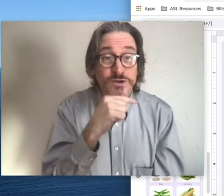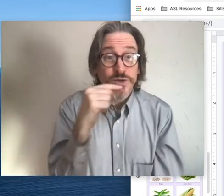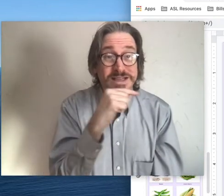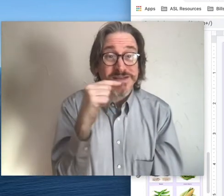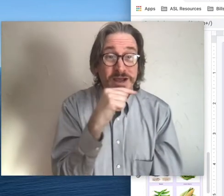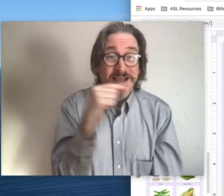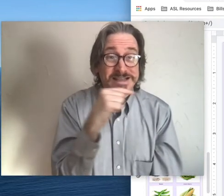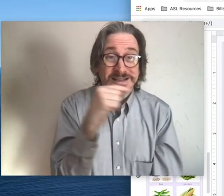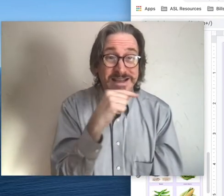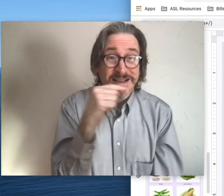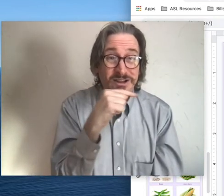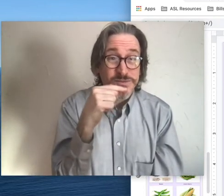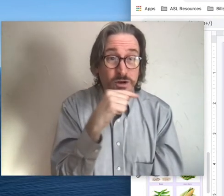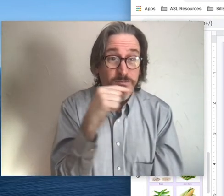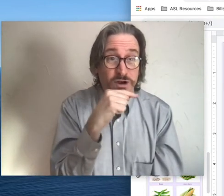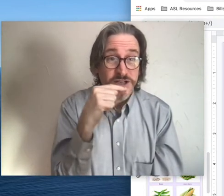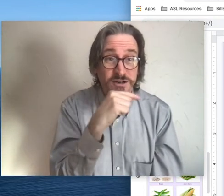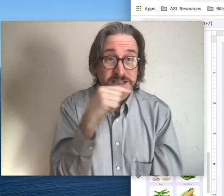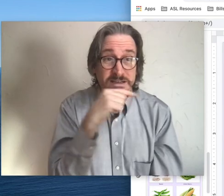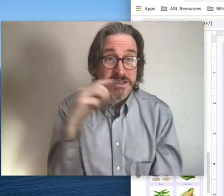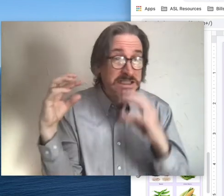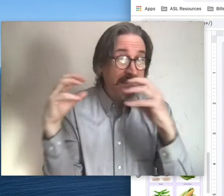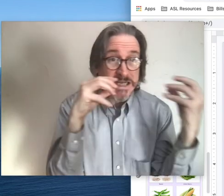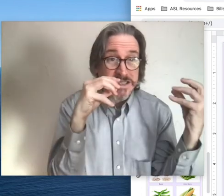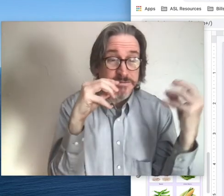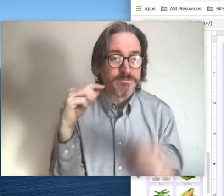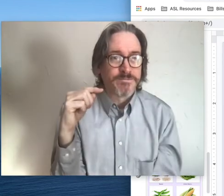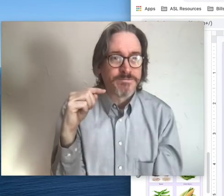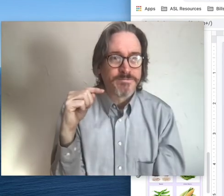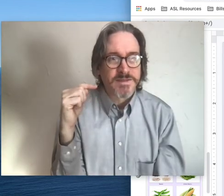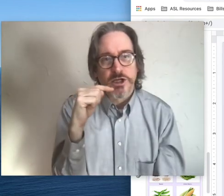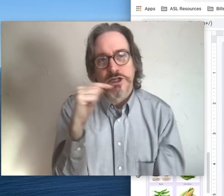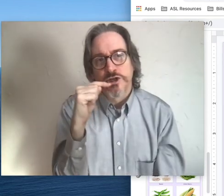Notice if you do it this way, it looks more like brushing your teeth.